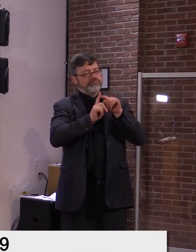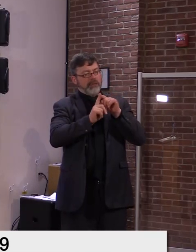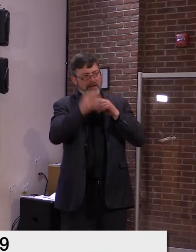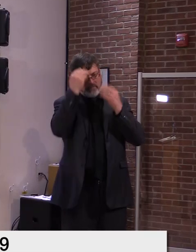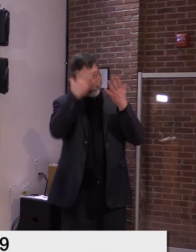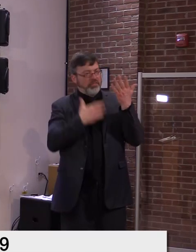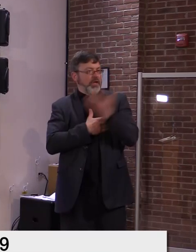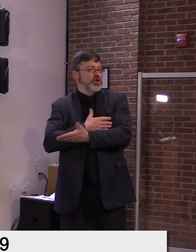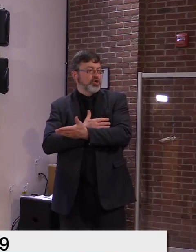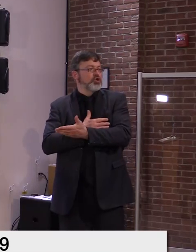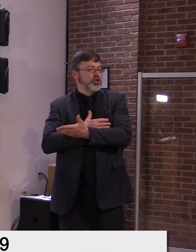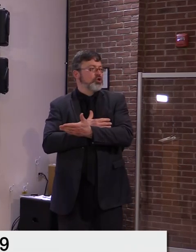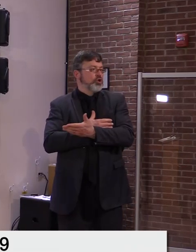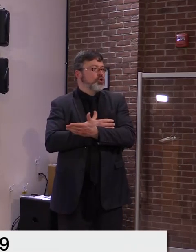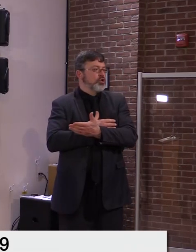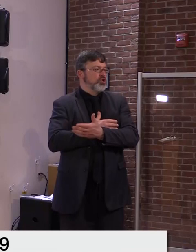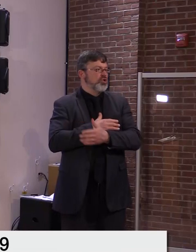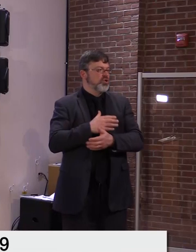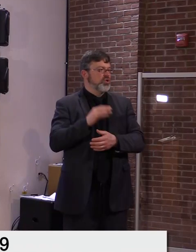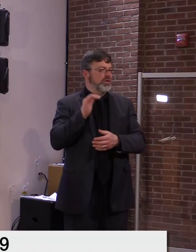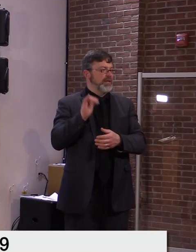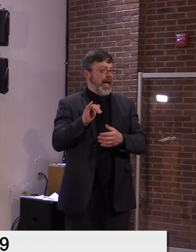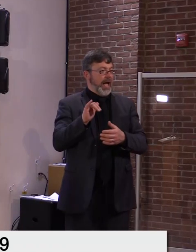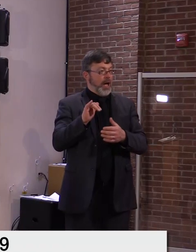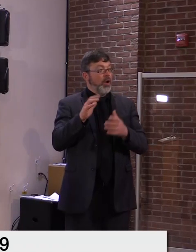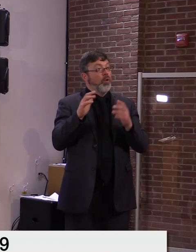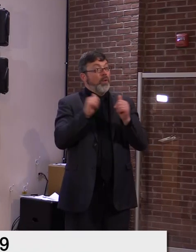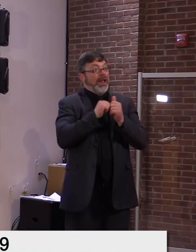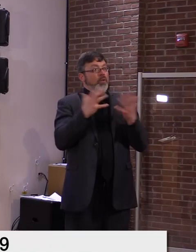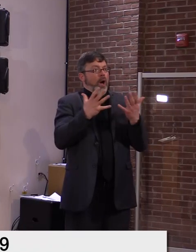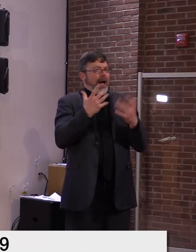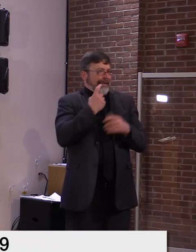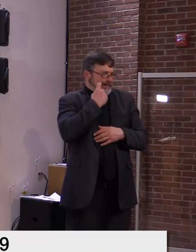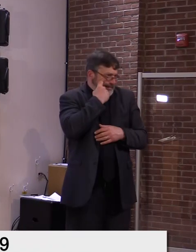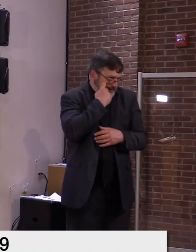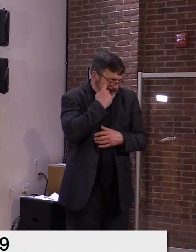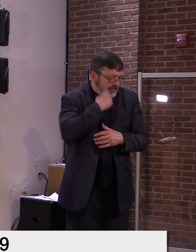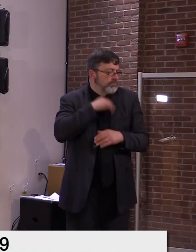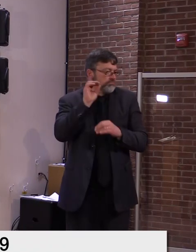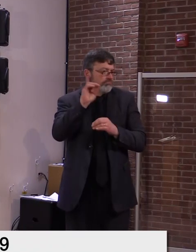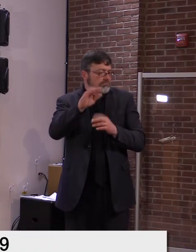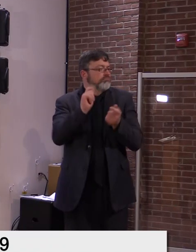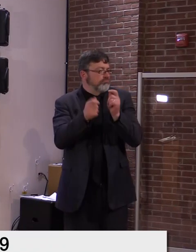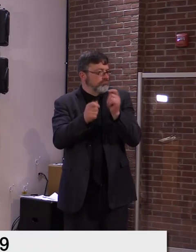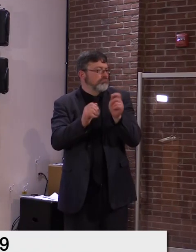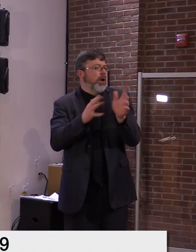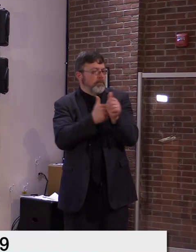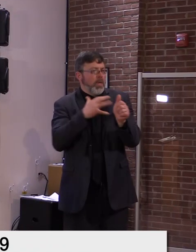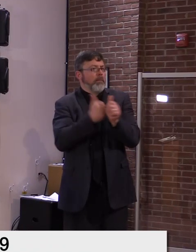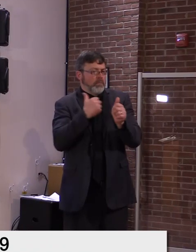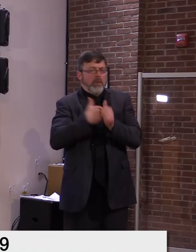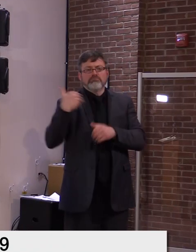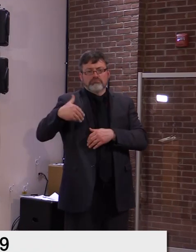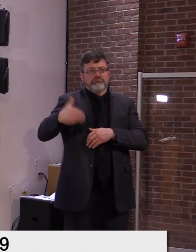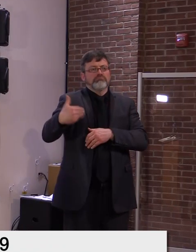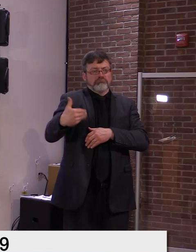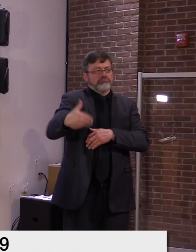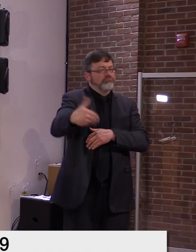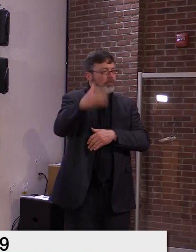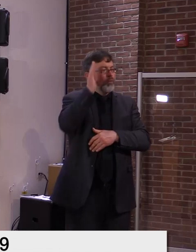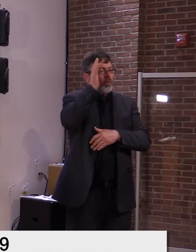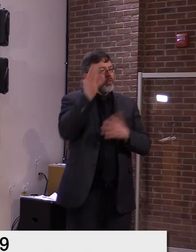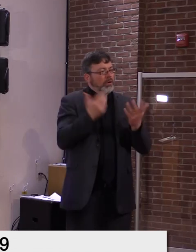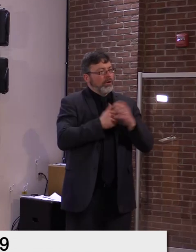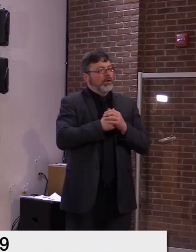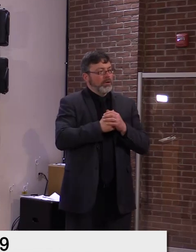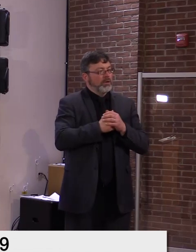most current up-to-date information. But many of our entities have close connections with Vermont After School, and that's